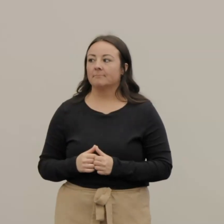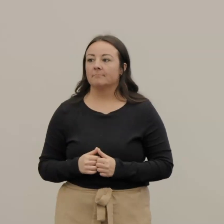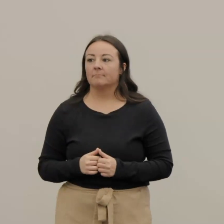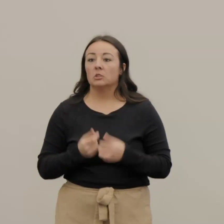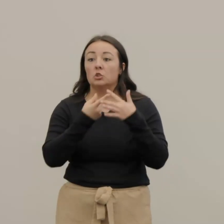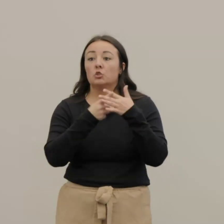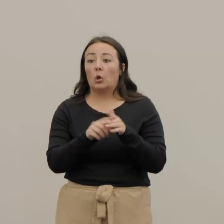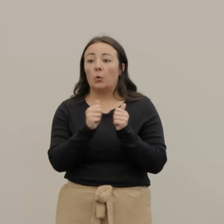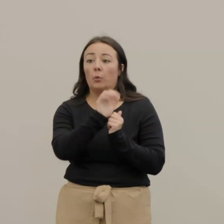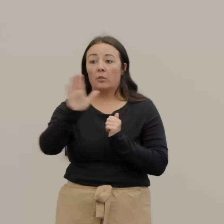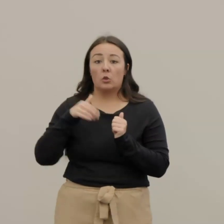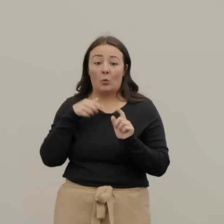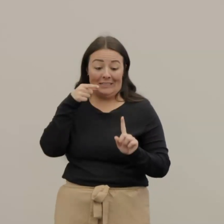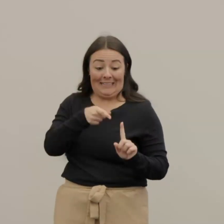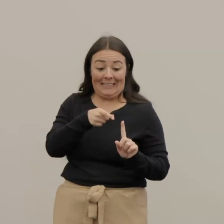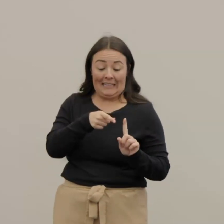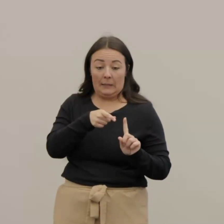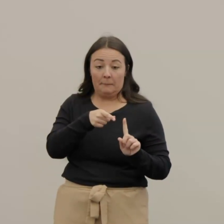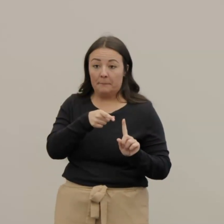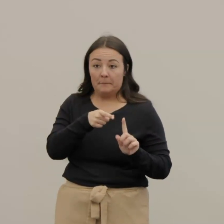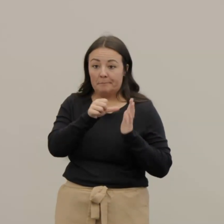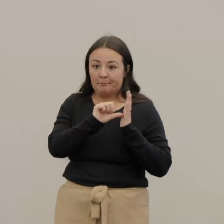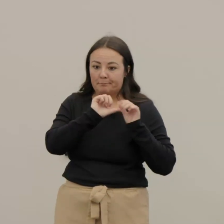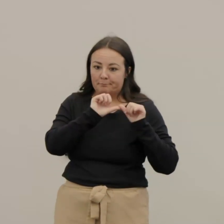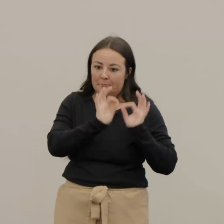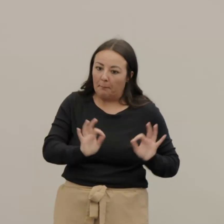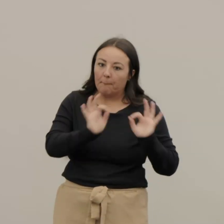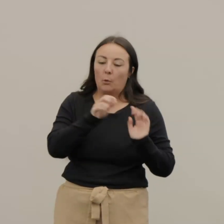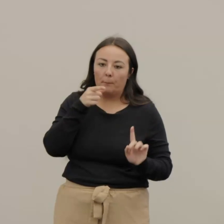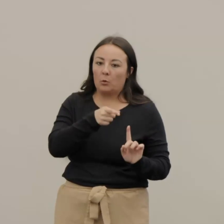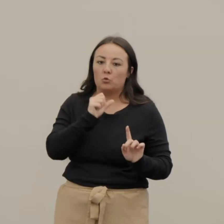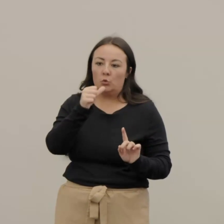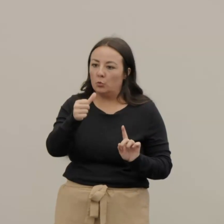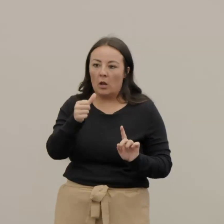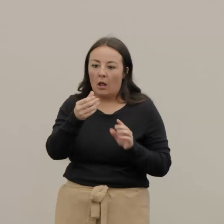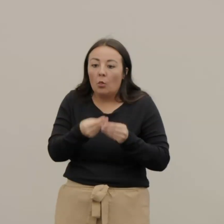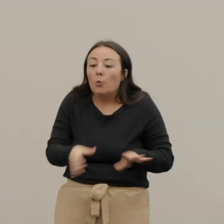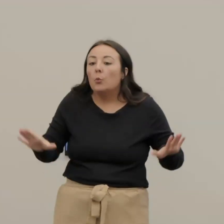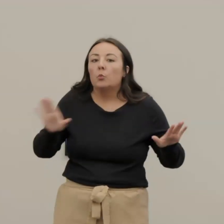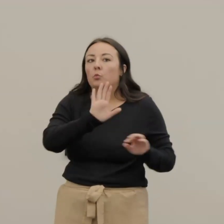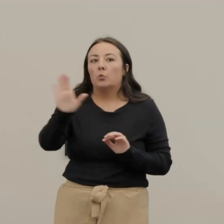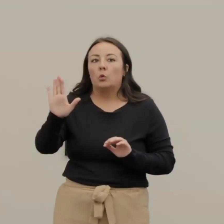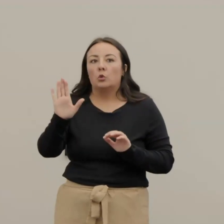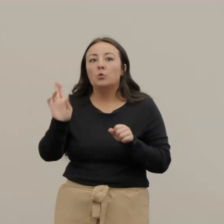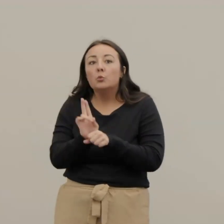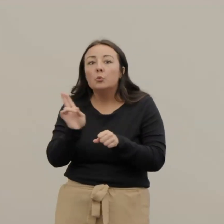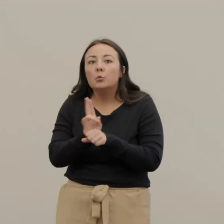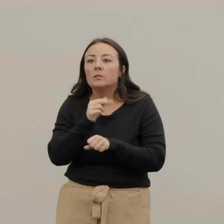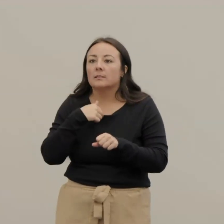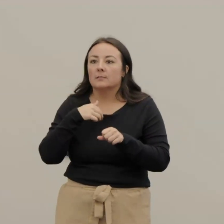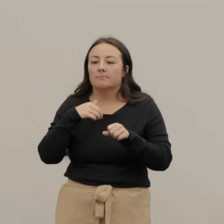Start with your key point. Don't bury your key point. Use that inverted pyramid